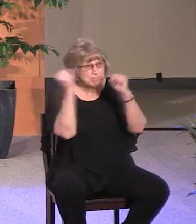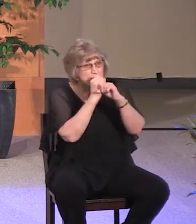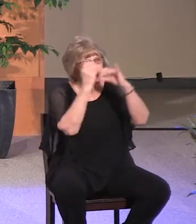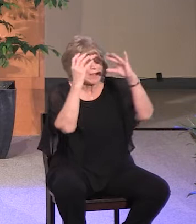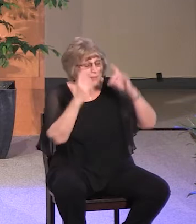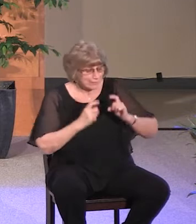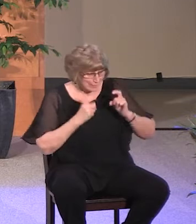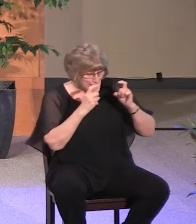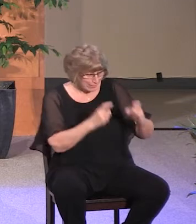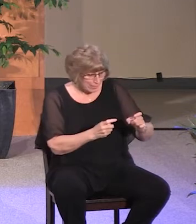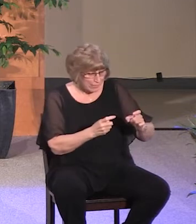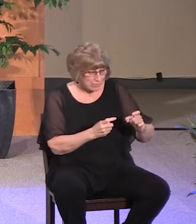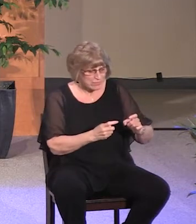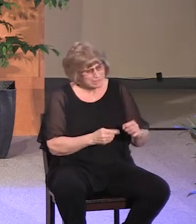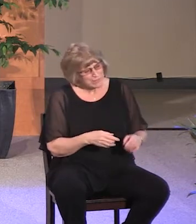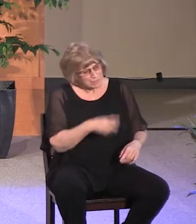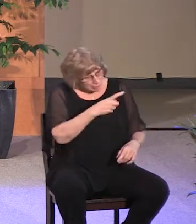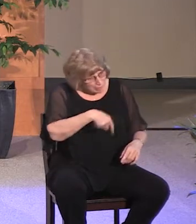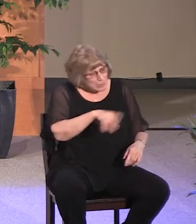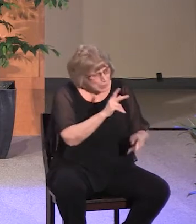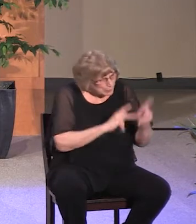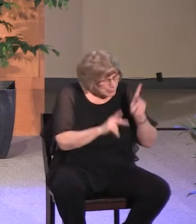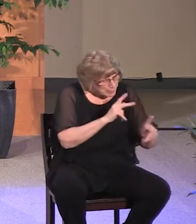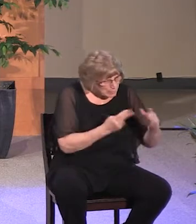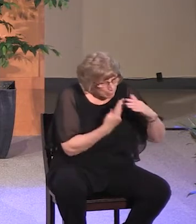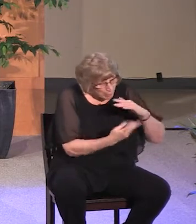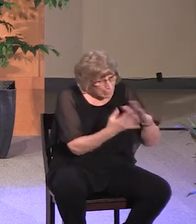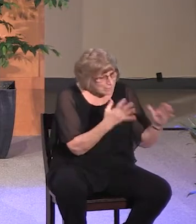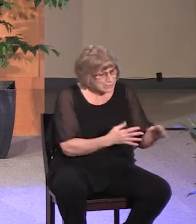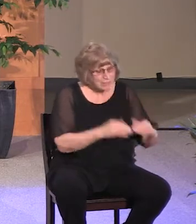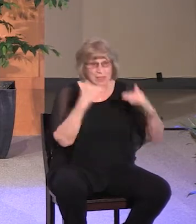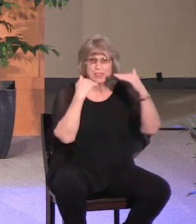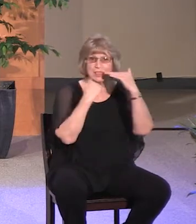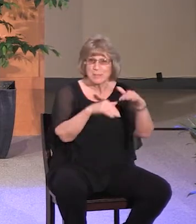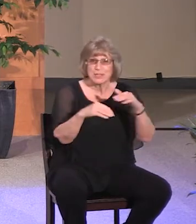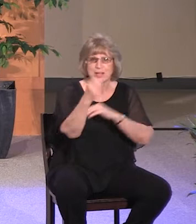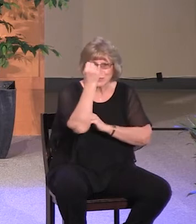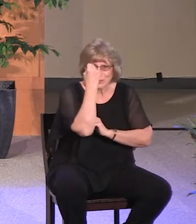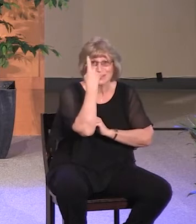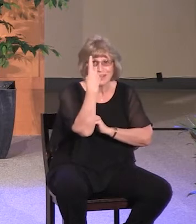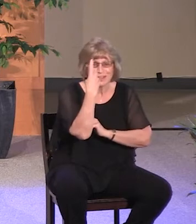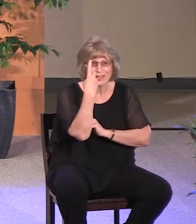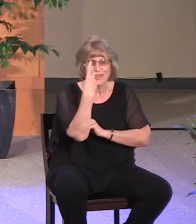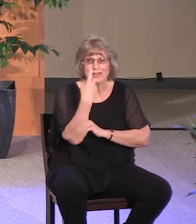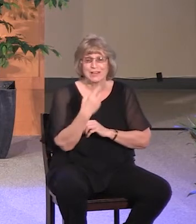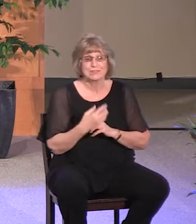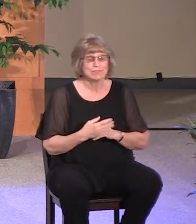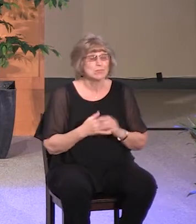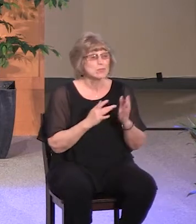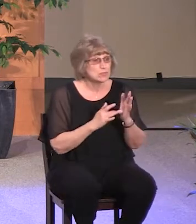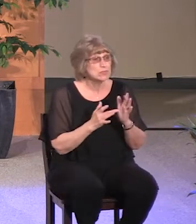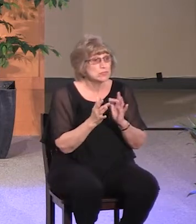people often had limited understanding of the totality of what they were being told and informed. So why do you think Jesus spoke